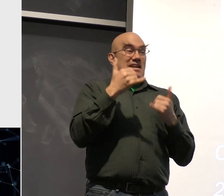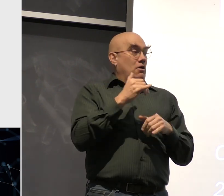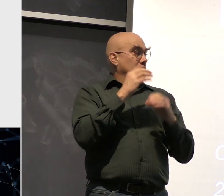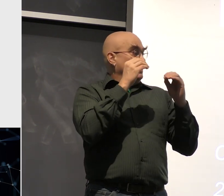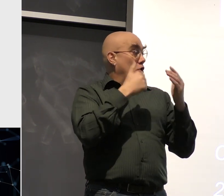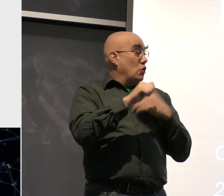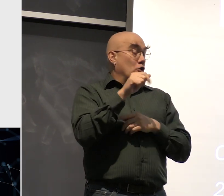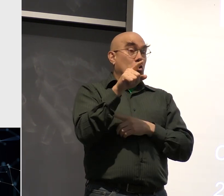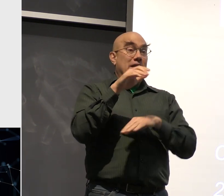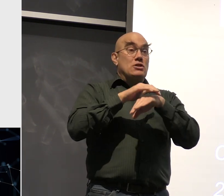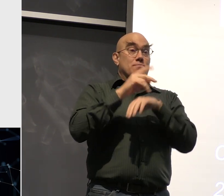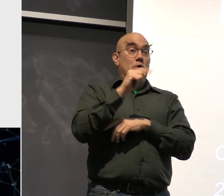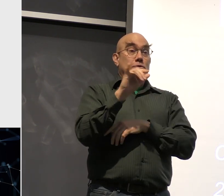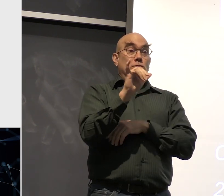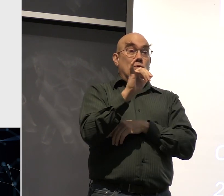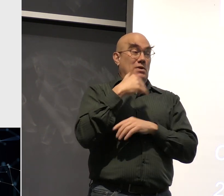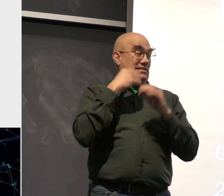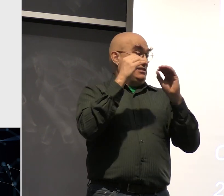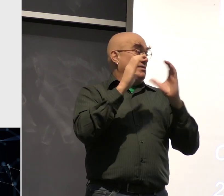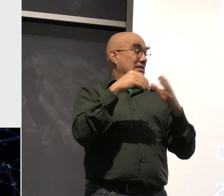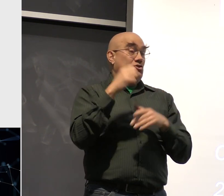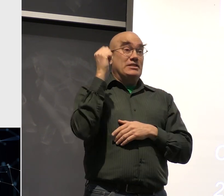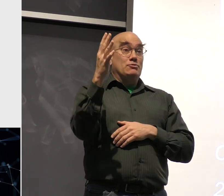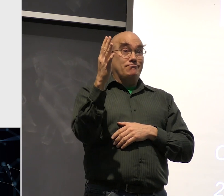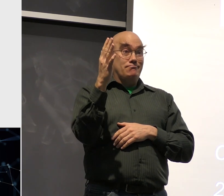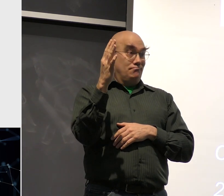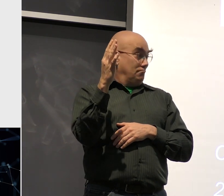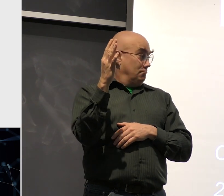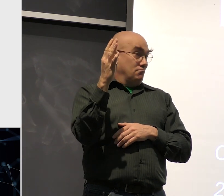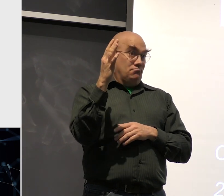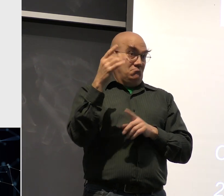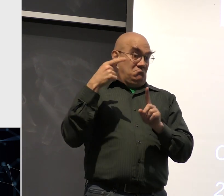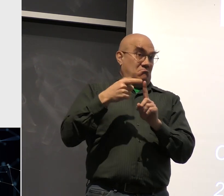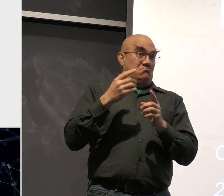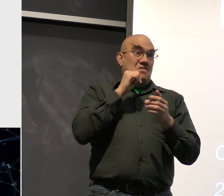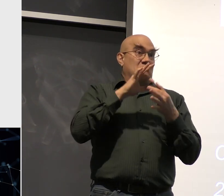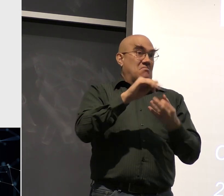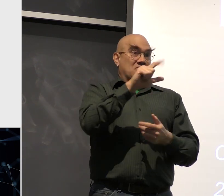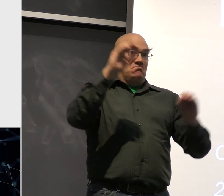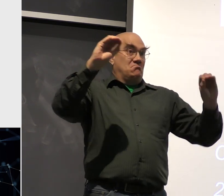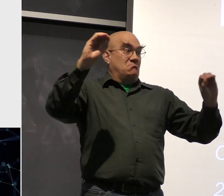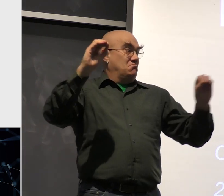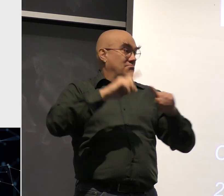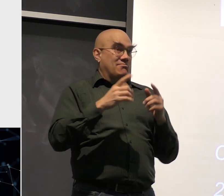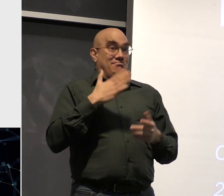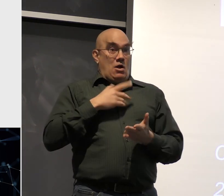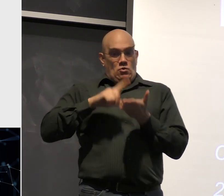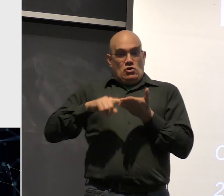right now I'm teaching in English department too. I'm teaching Shakespeare. So it doesn't have anything to do with ASL,